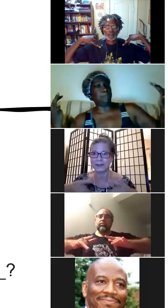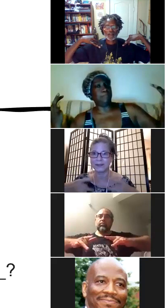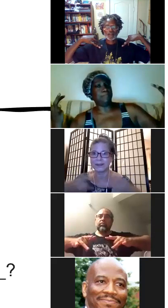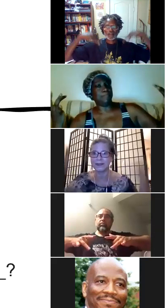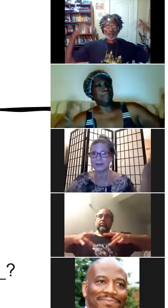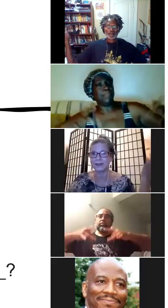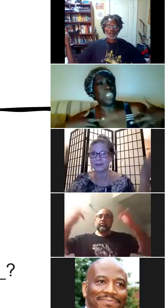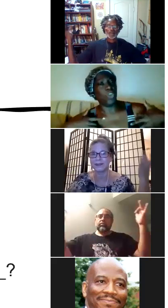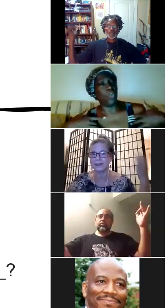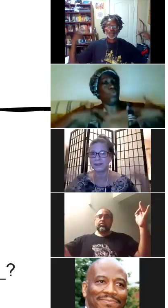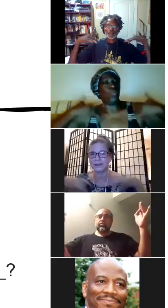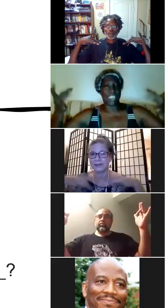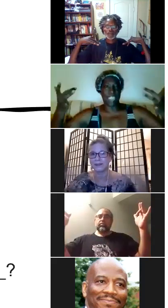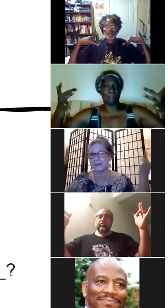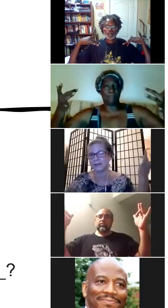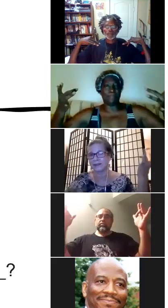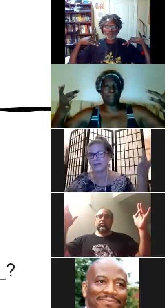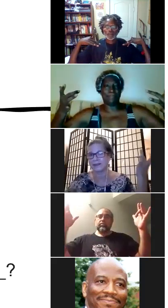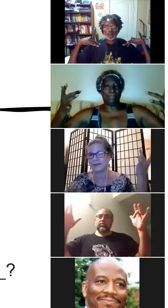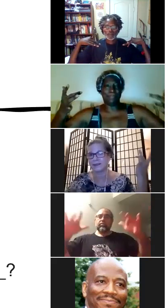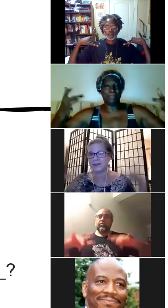up? What's up?